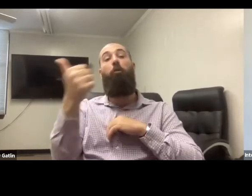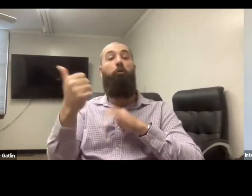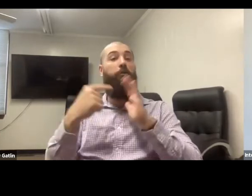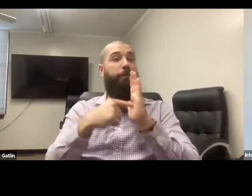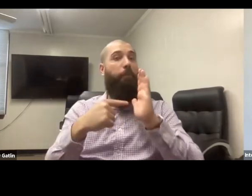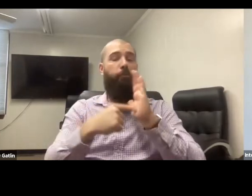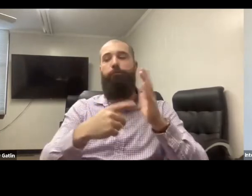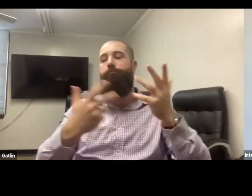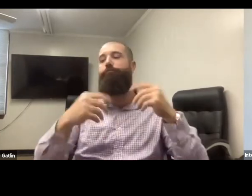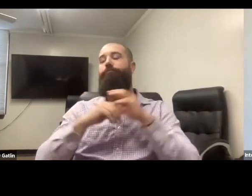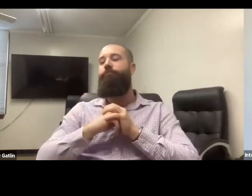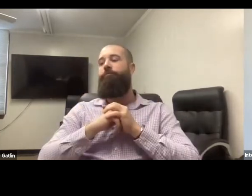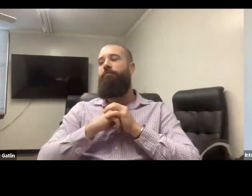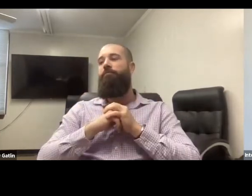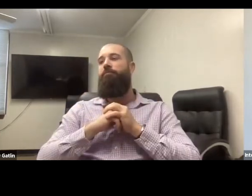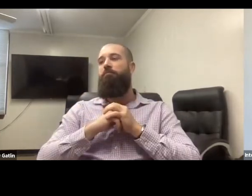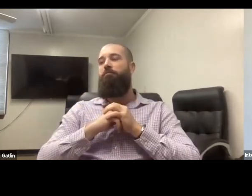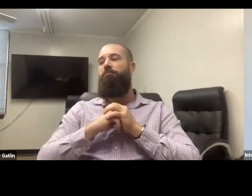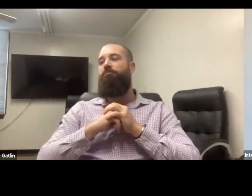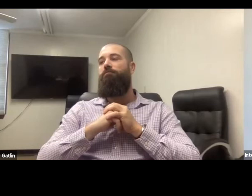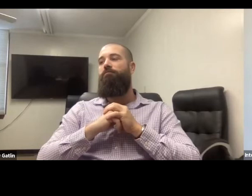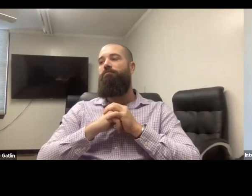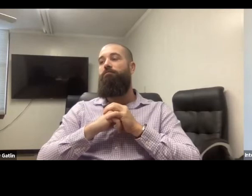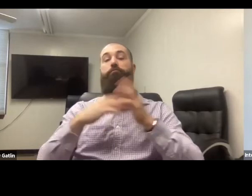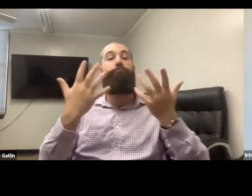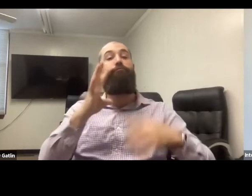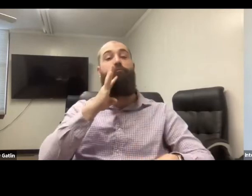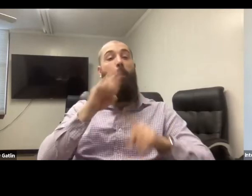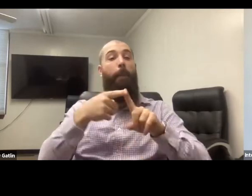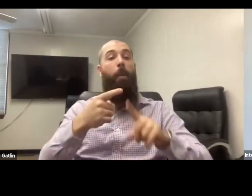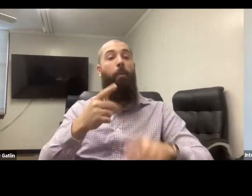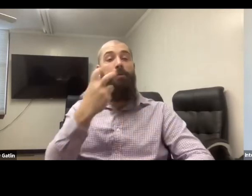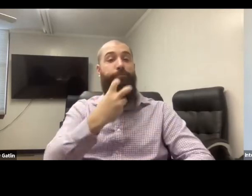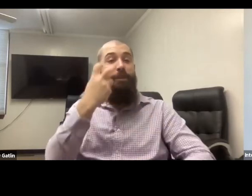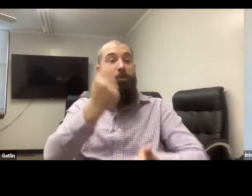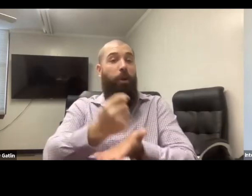So another example would be like,